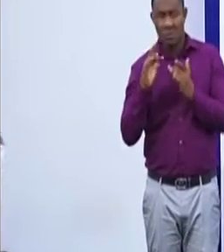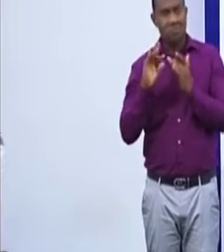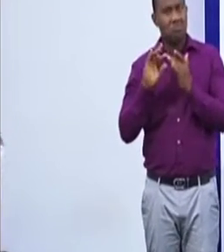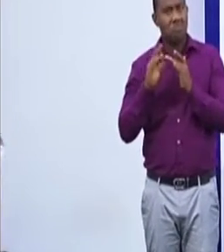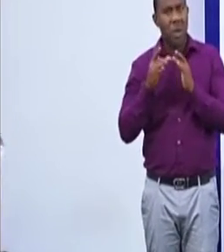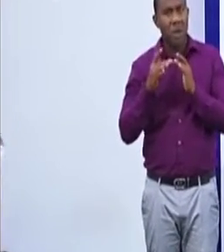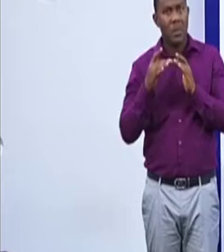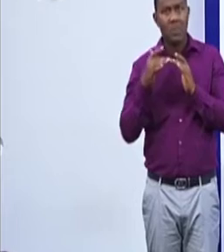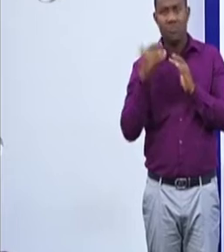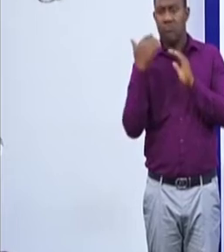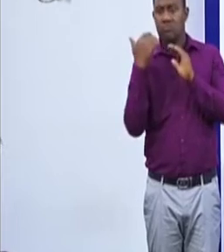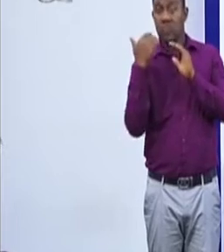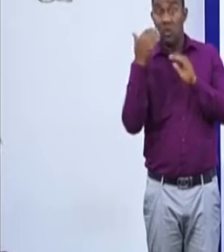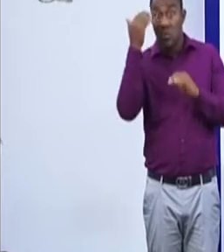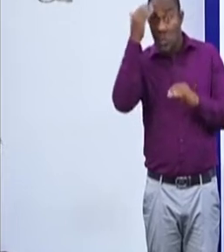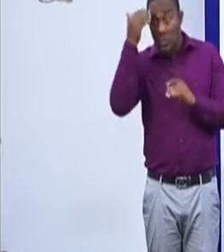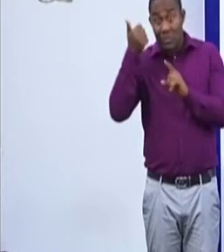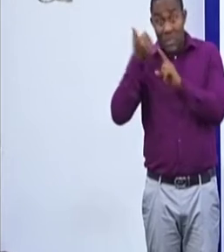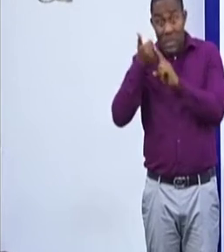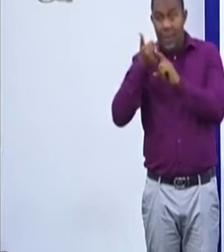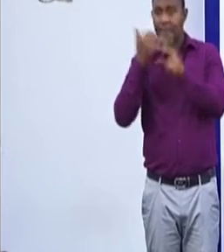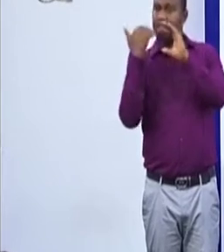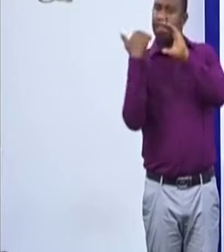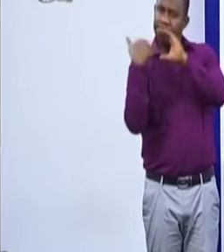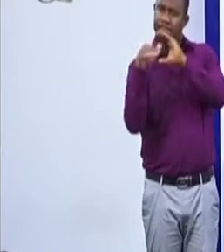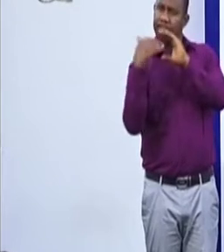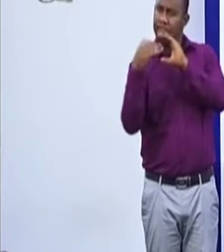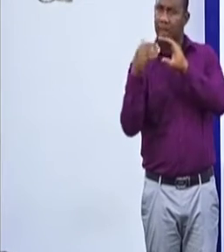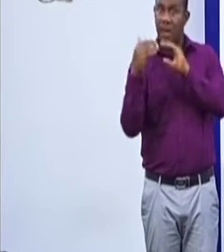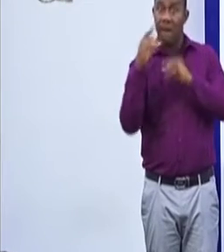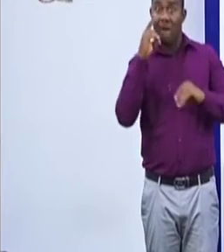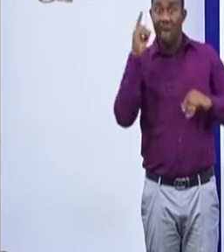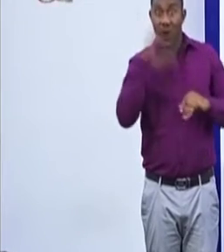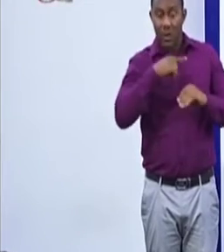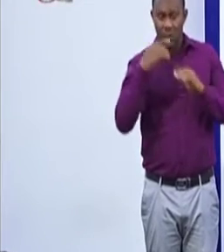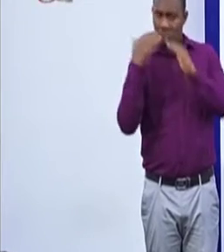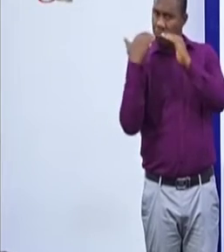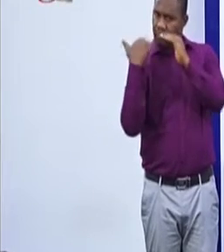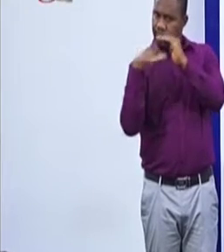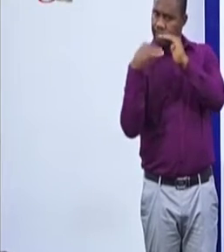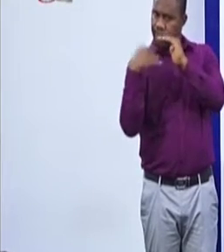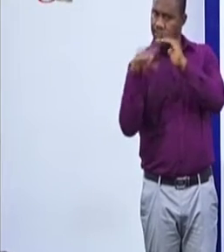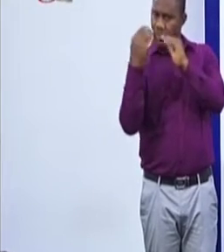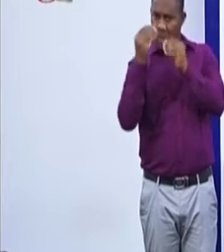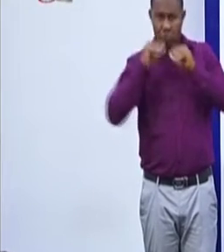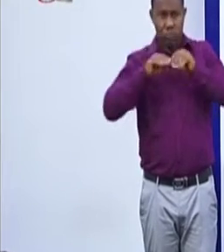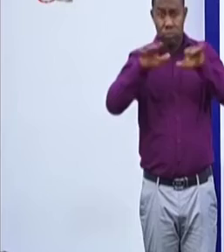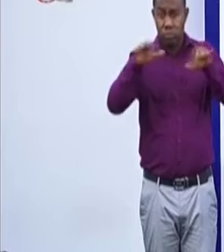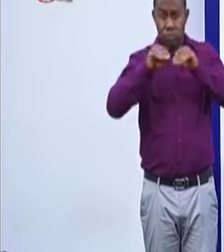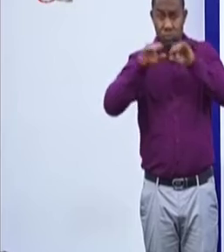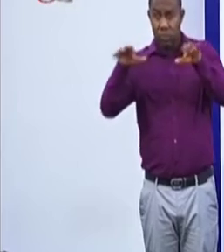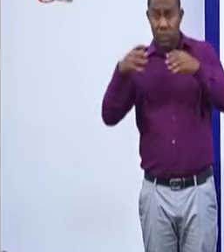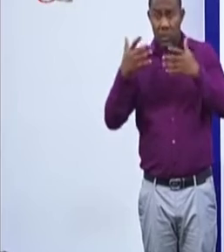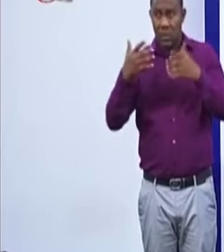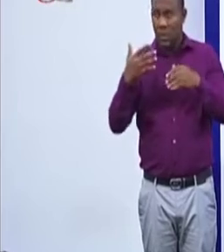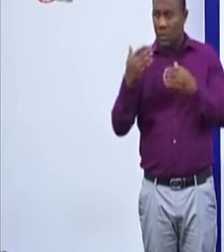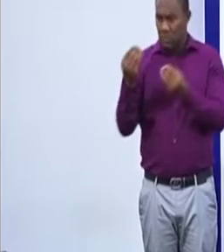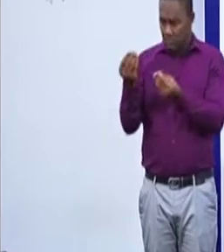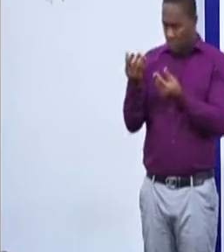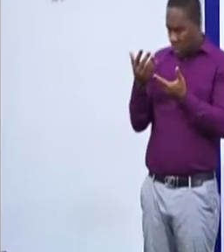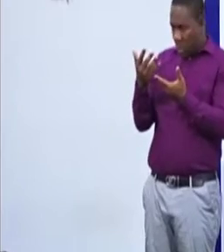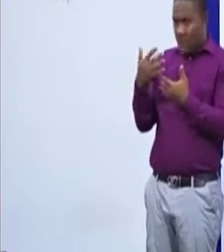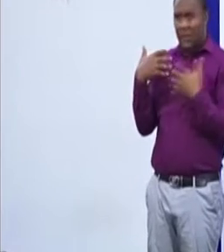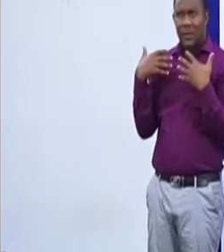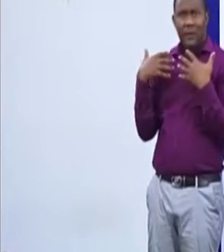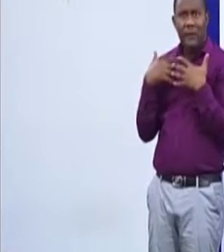knowingly sends a communication which is false or misleading and likely to prejudice the